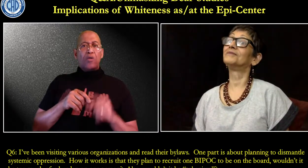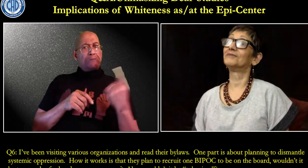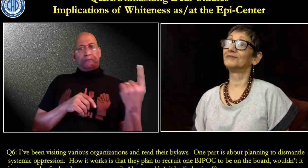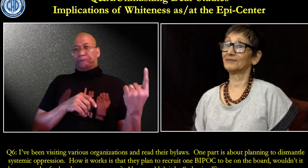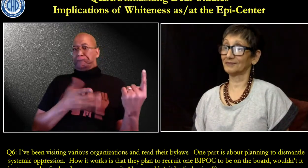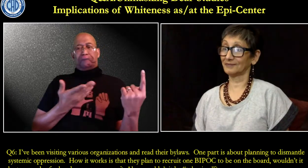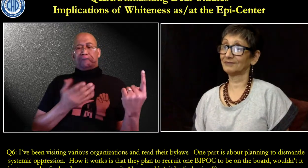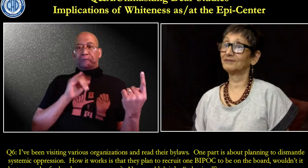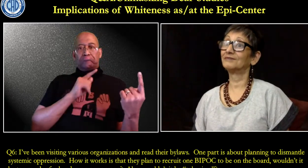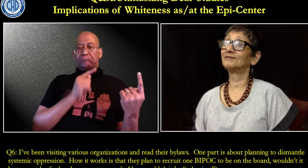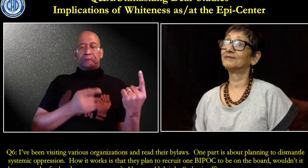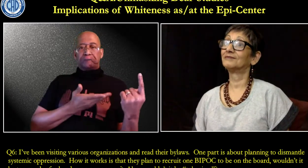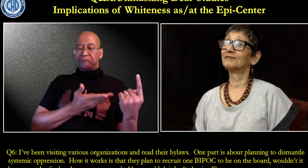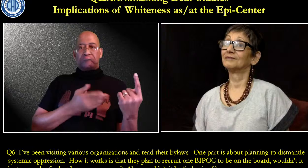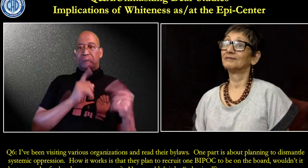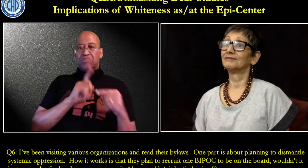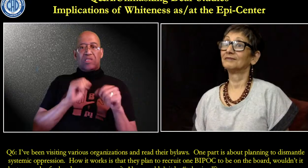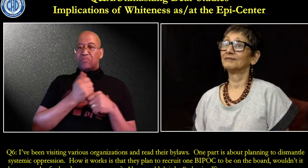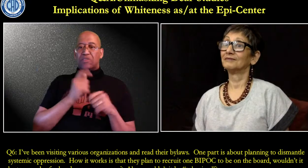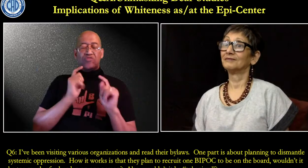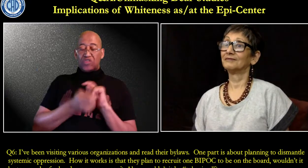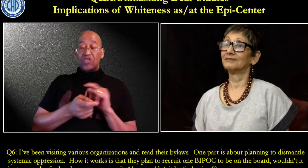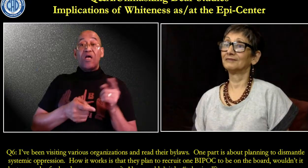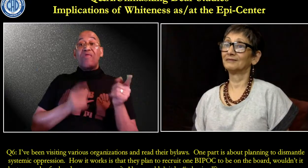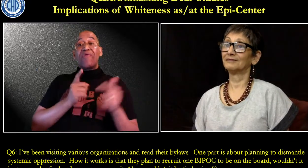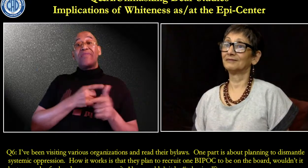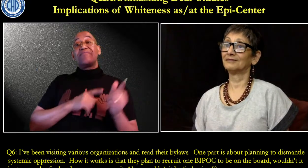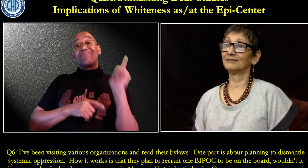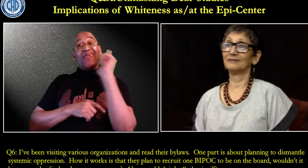She's a Black deaf woman from Chicago.